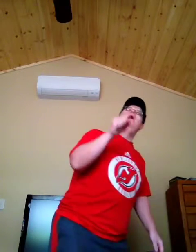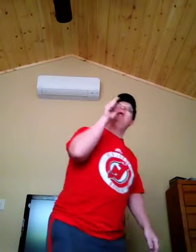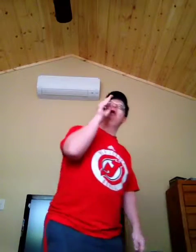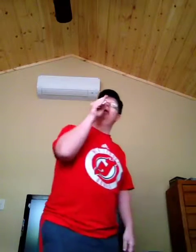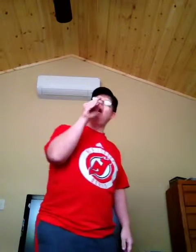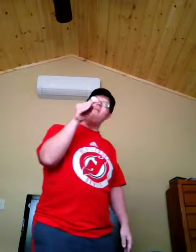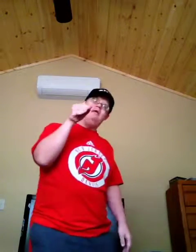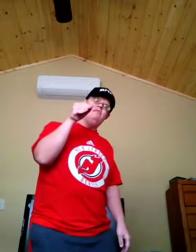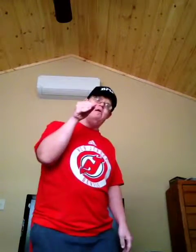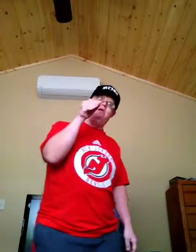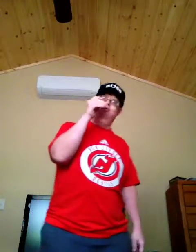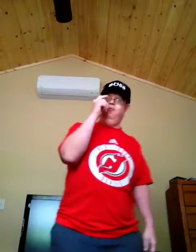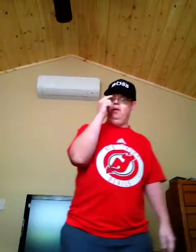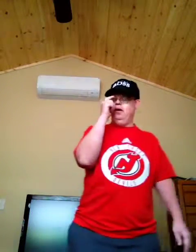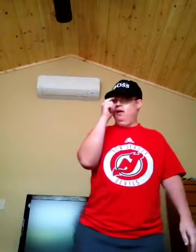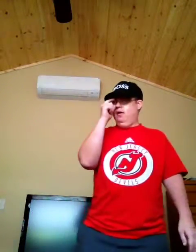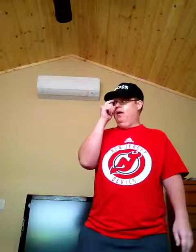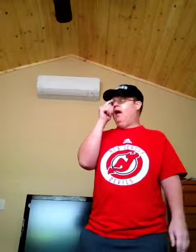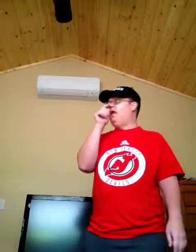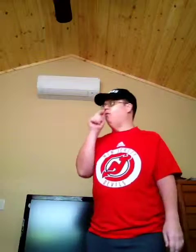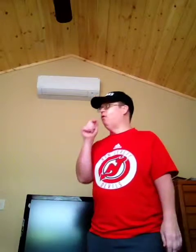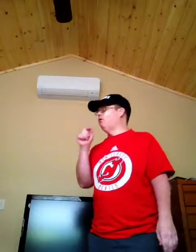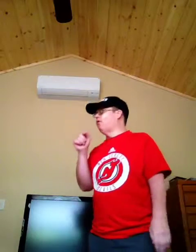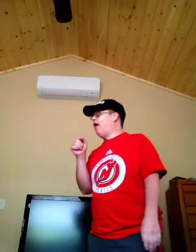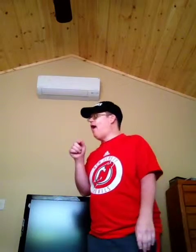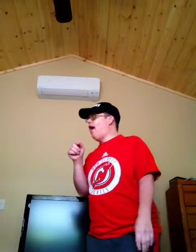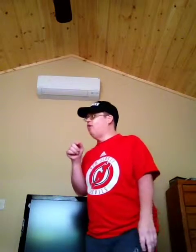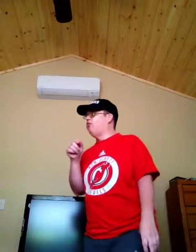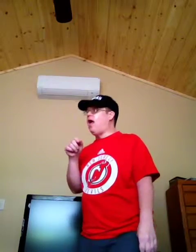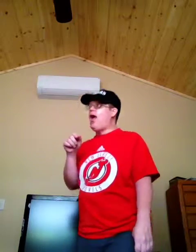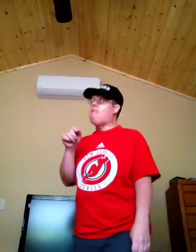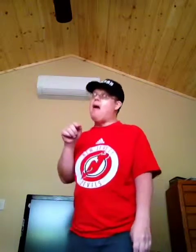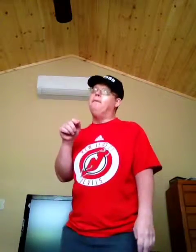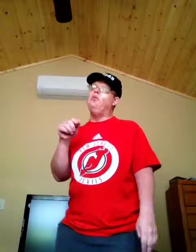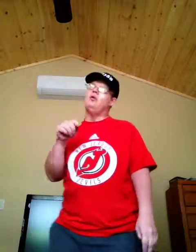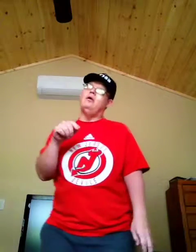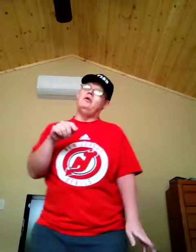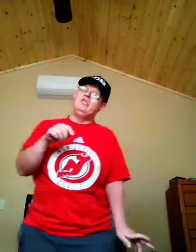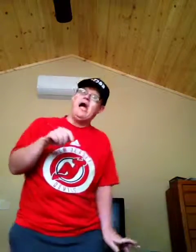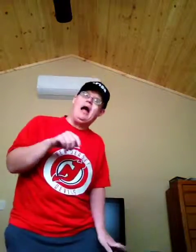and it got me drunk a little bit, and it was a Sambuca Shot.